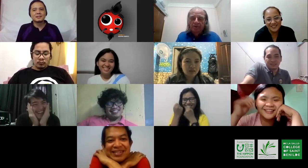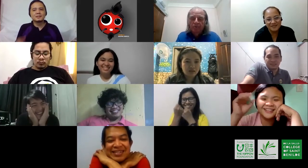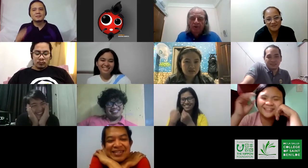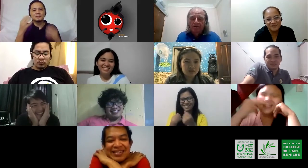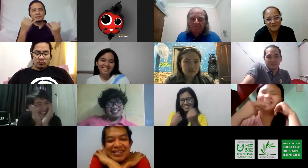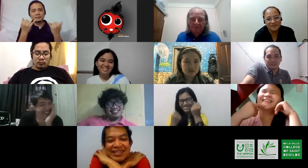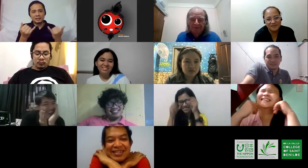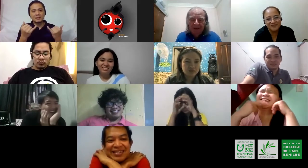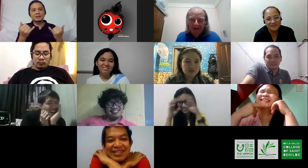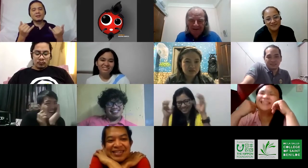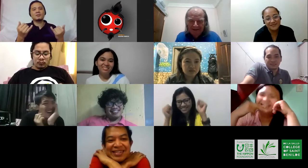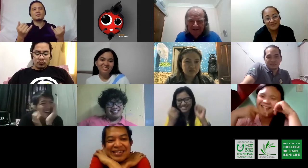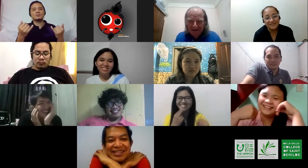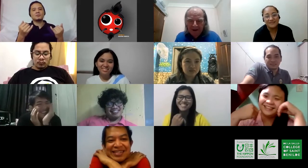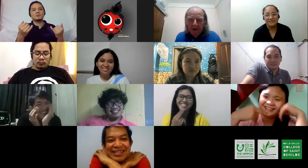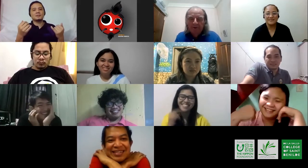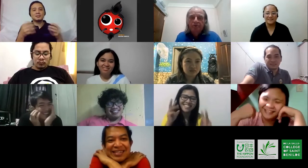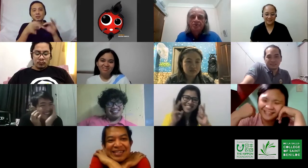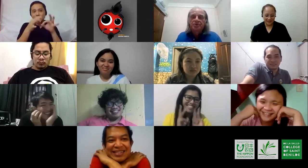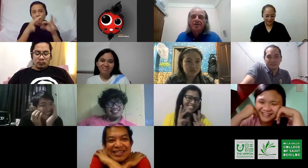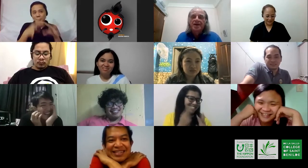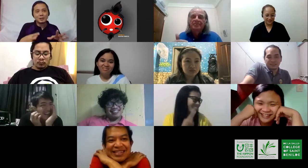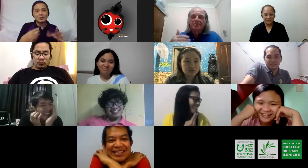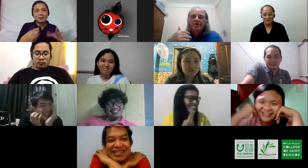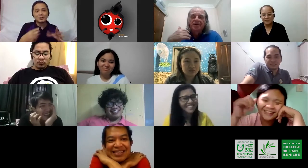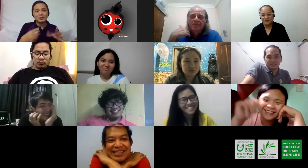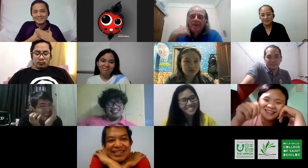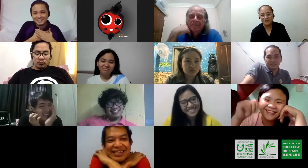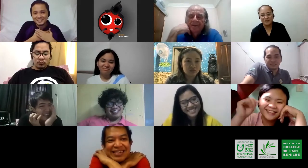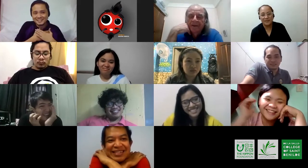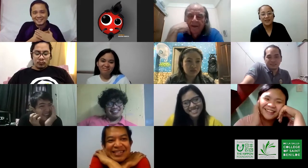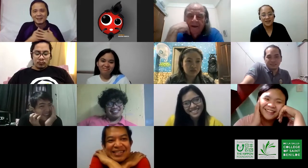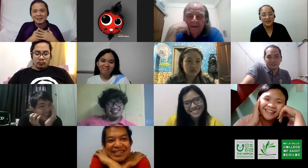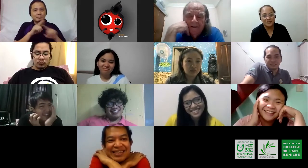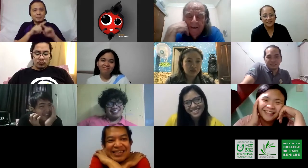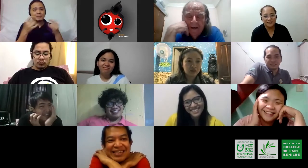work today, although you still have to talk about the